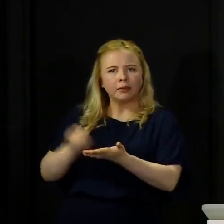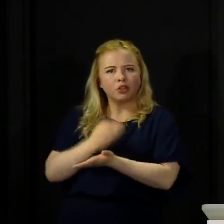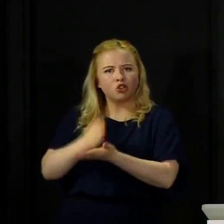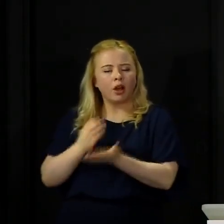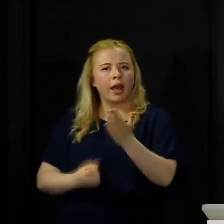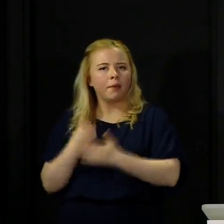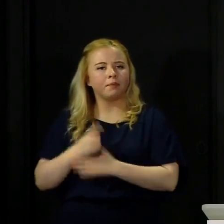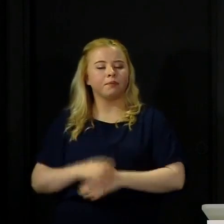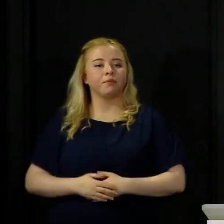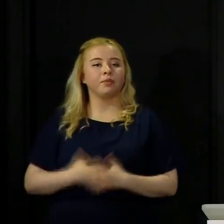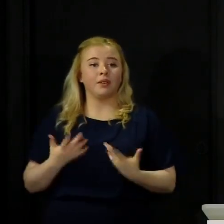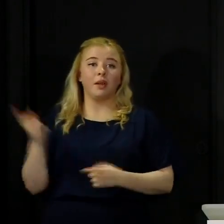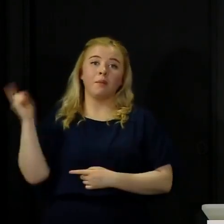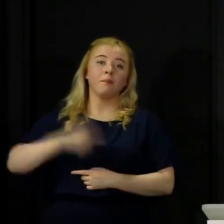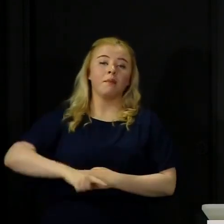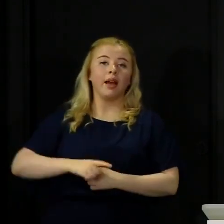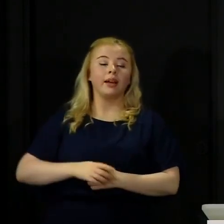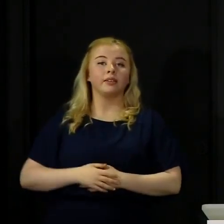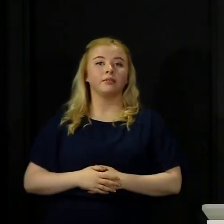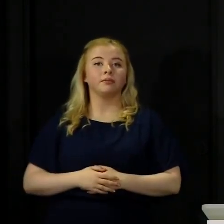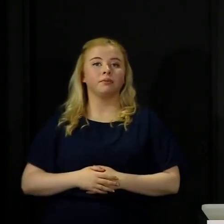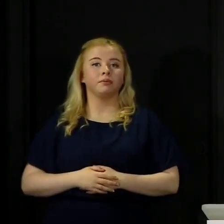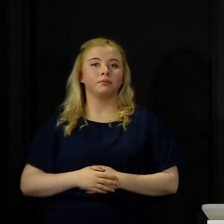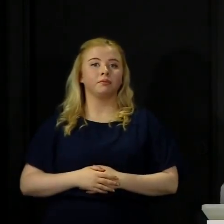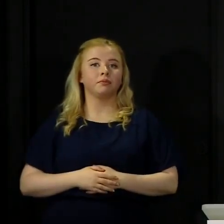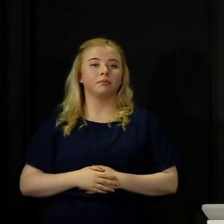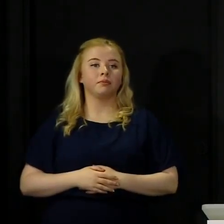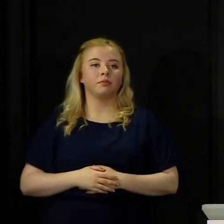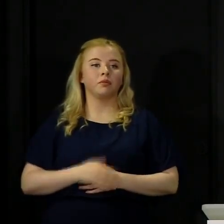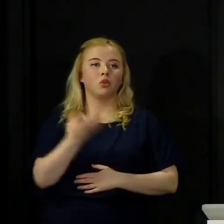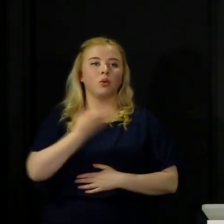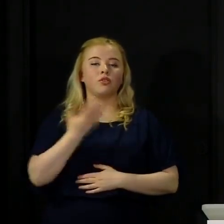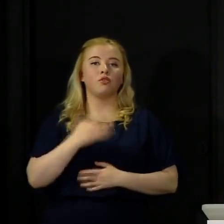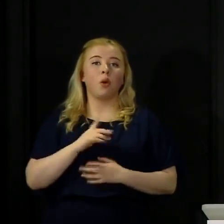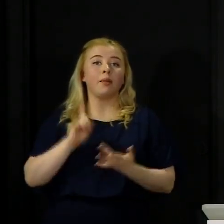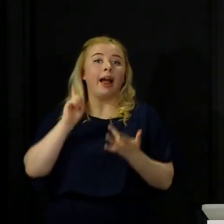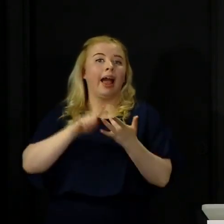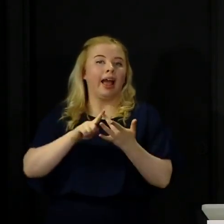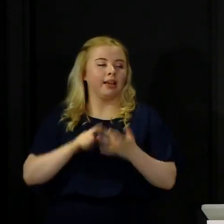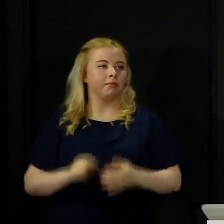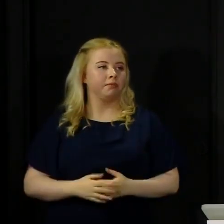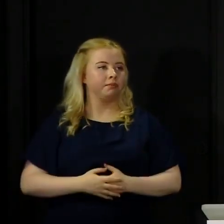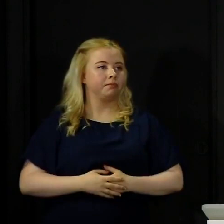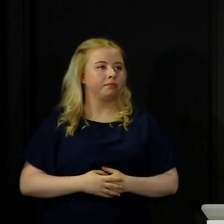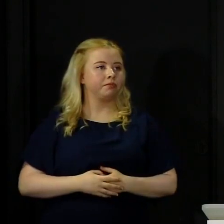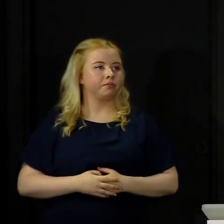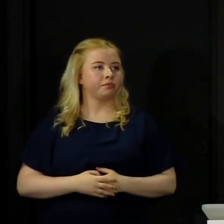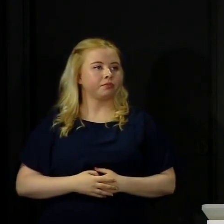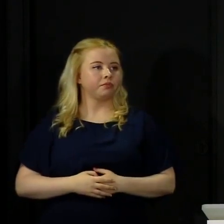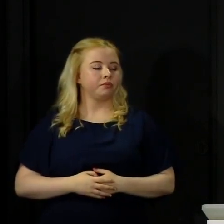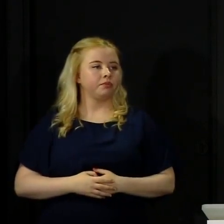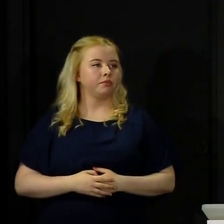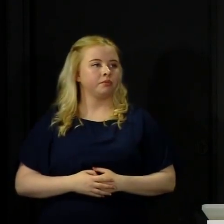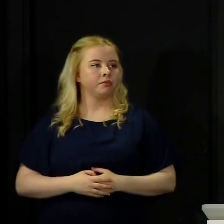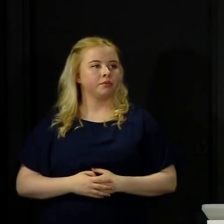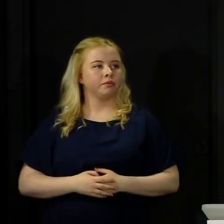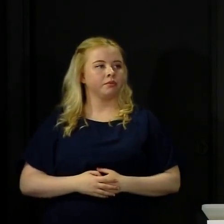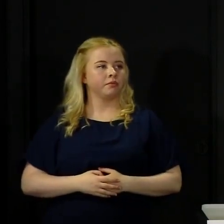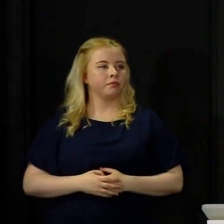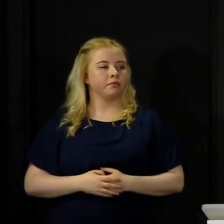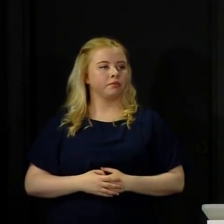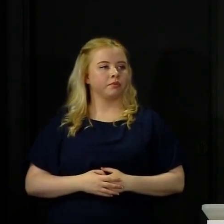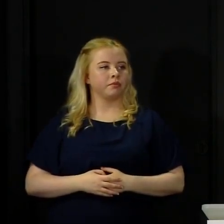If I can go back to the list of print journalists now, Chris Green from the Eye is next. Good afternoon, First Minister. Thank you